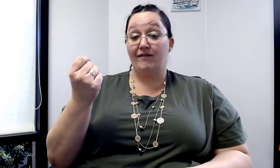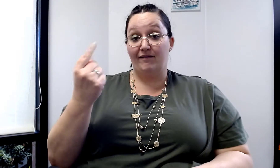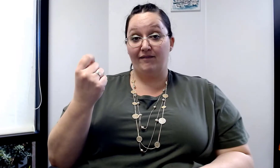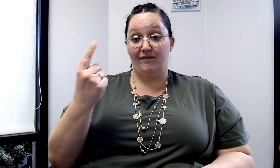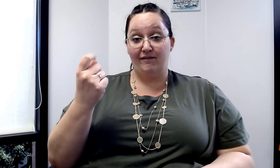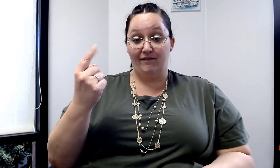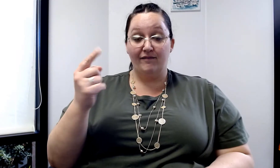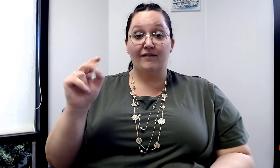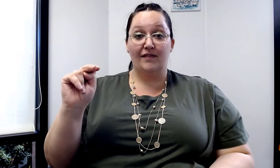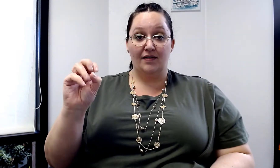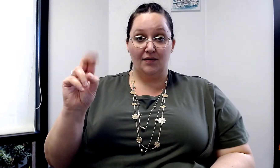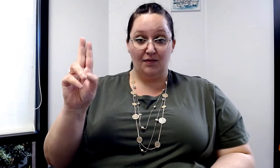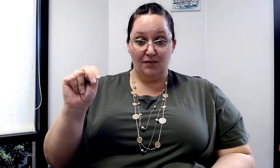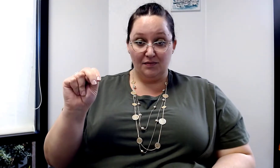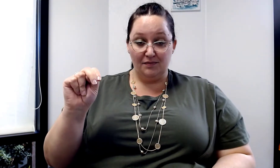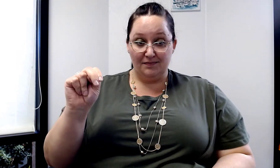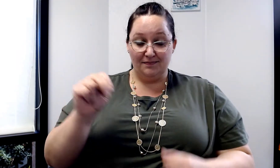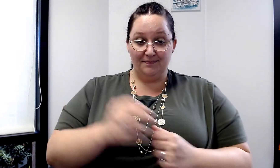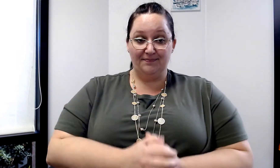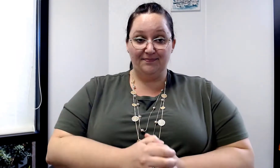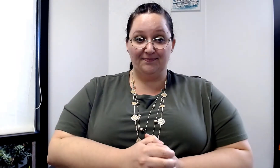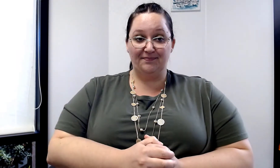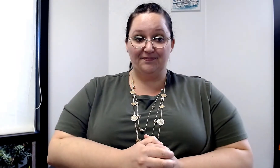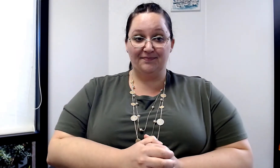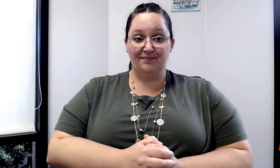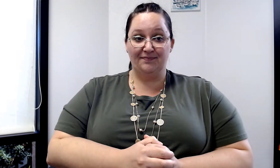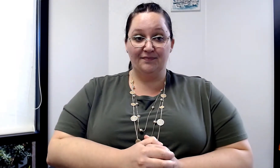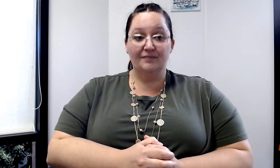In total, we have 11 nouns.